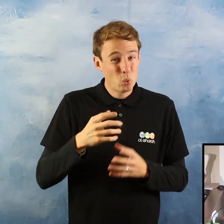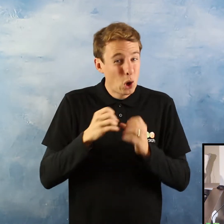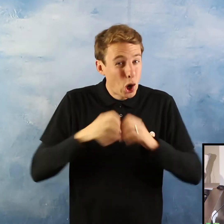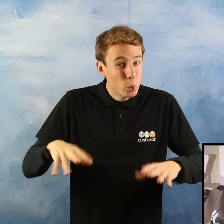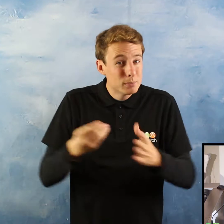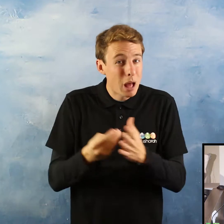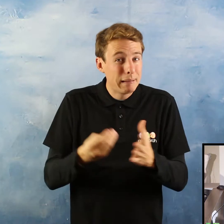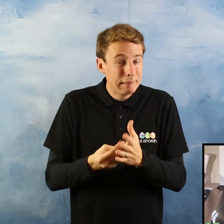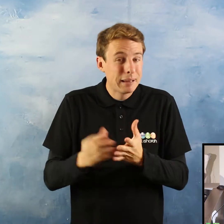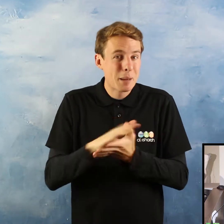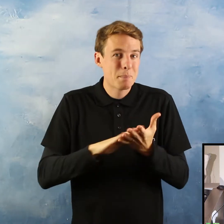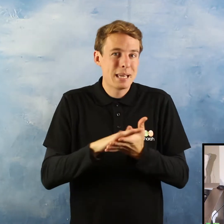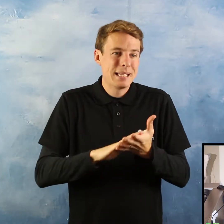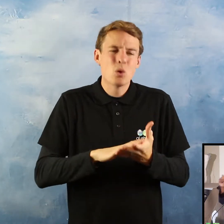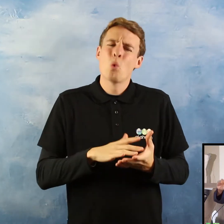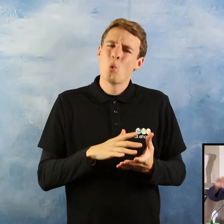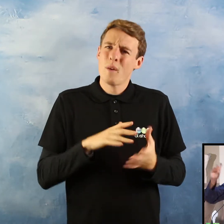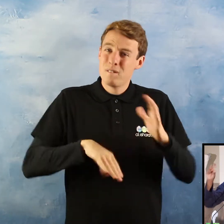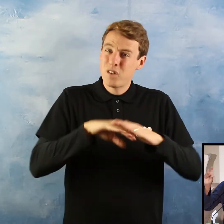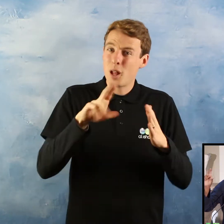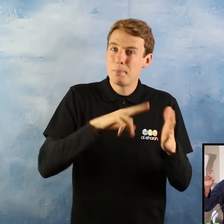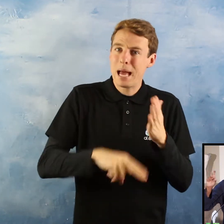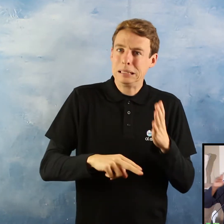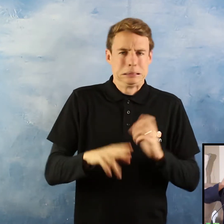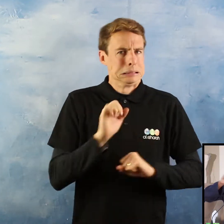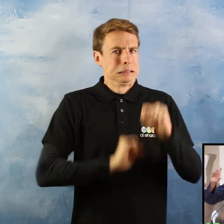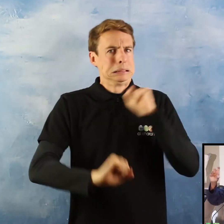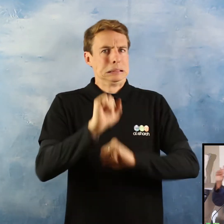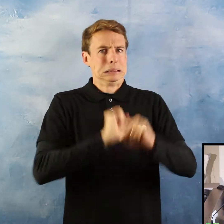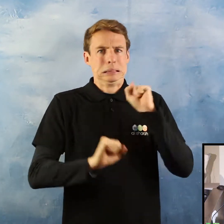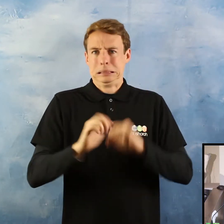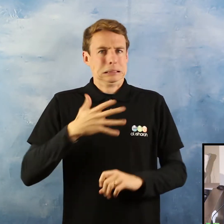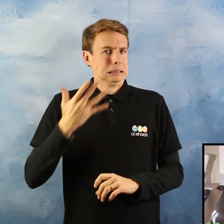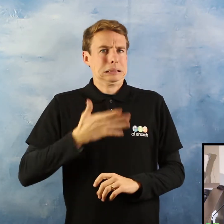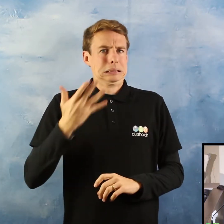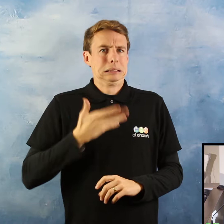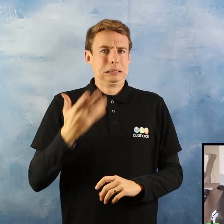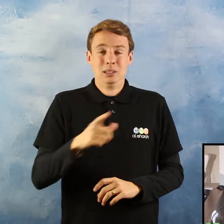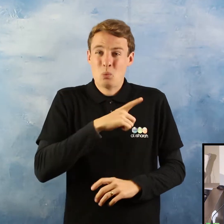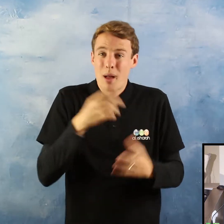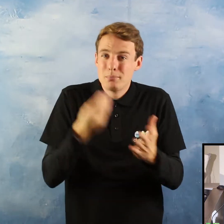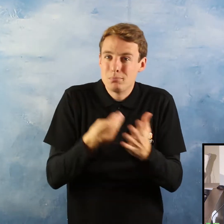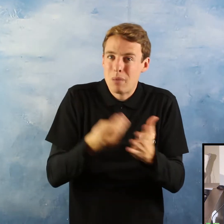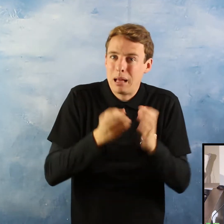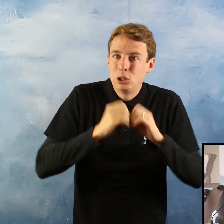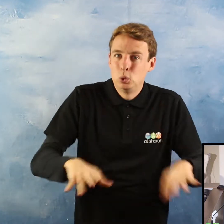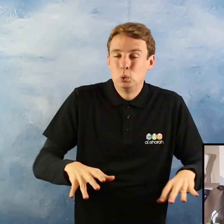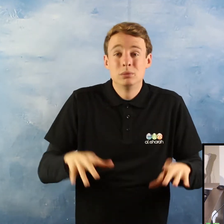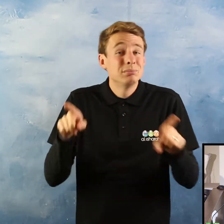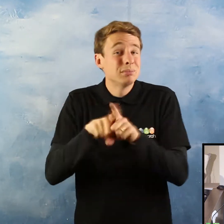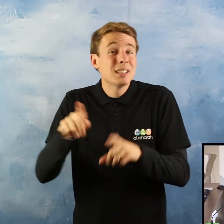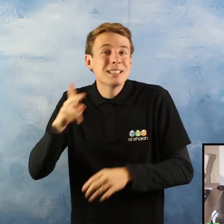illegal. They say smoking kills. They write it, it's still legal because the